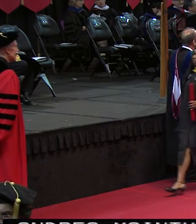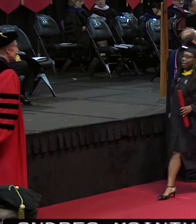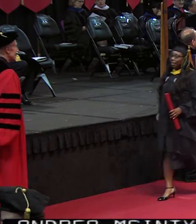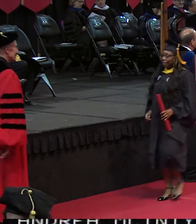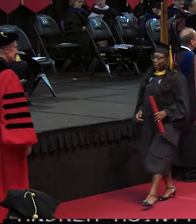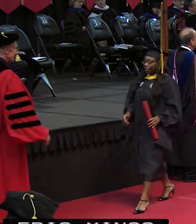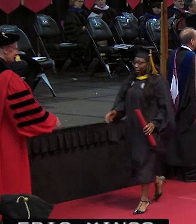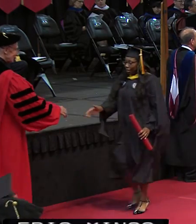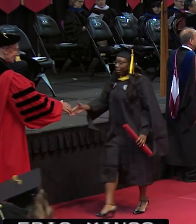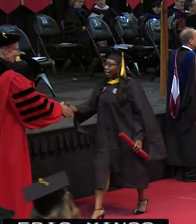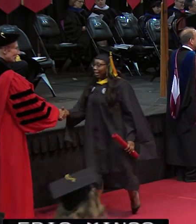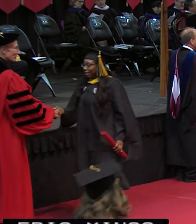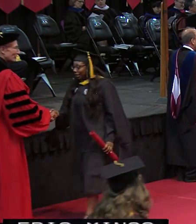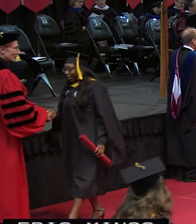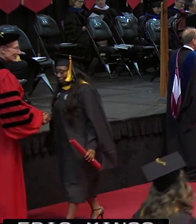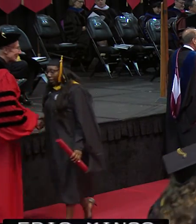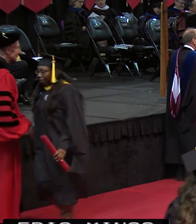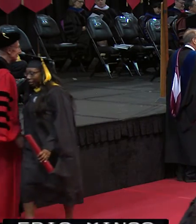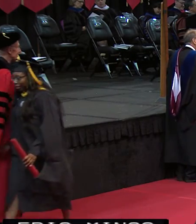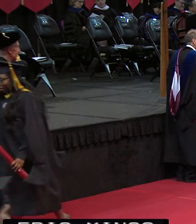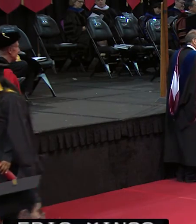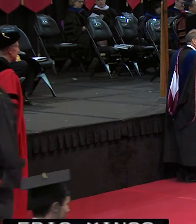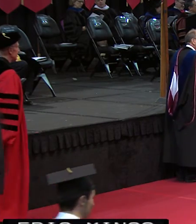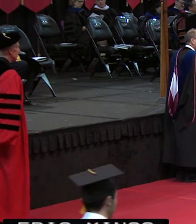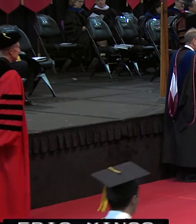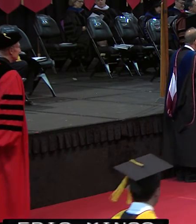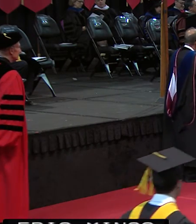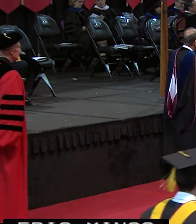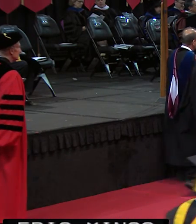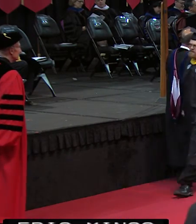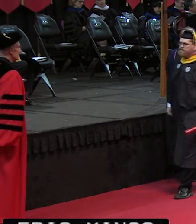Rain Raven Perlick.